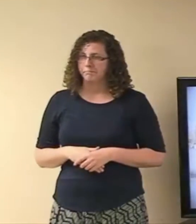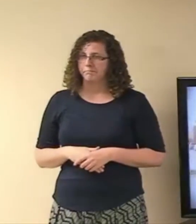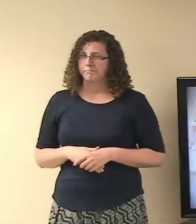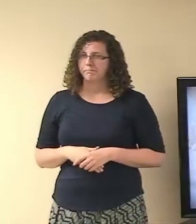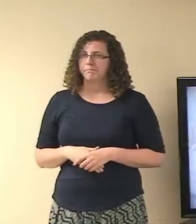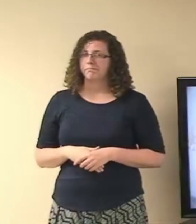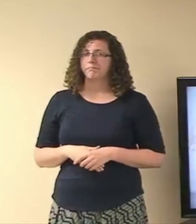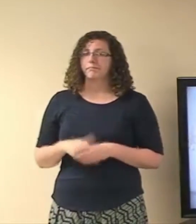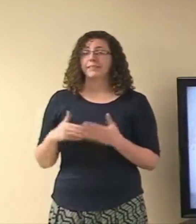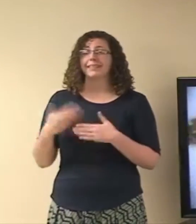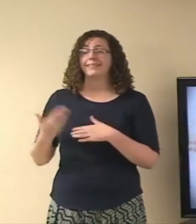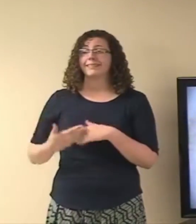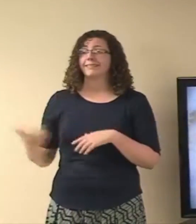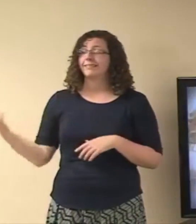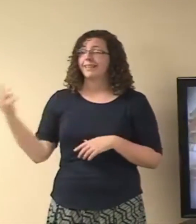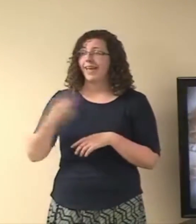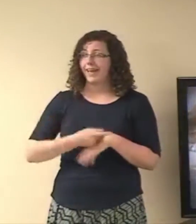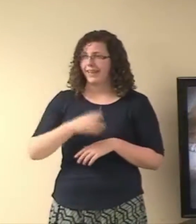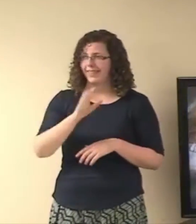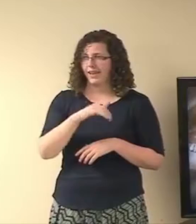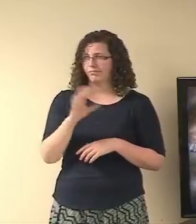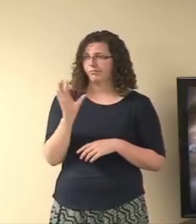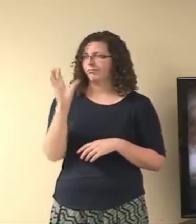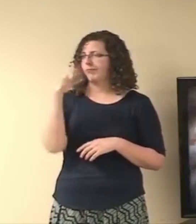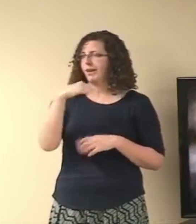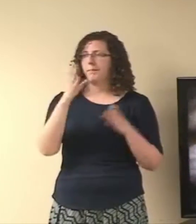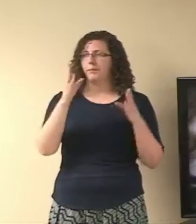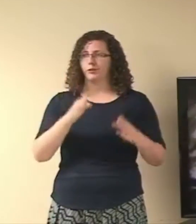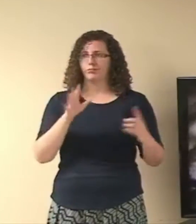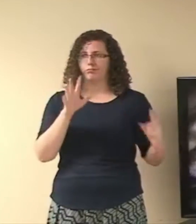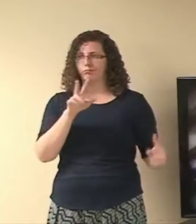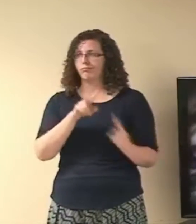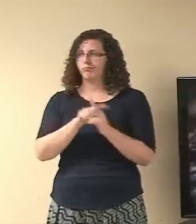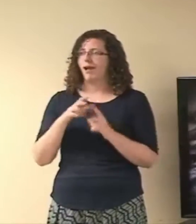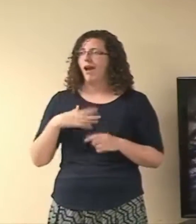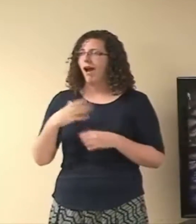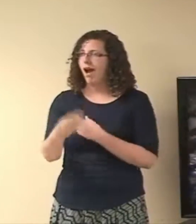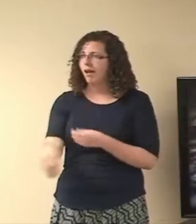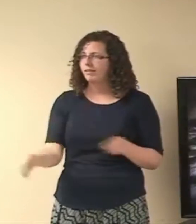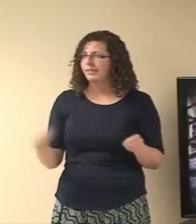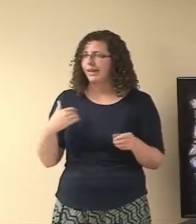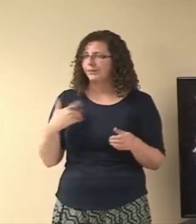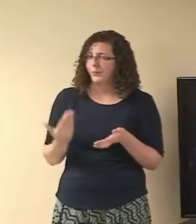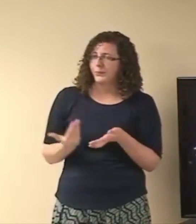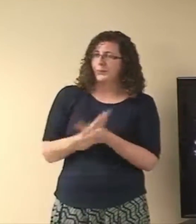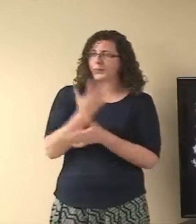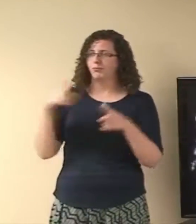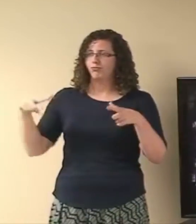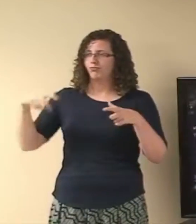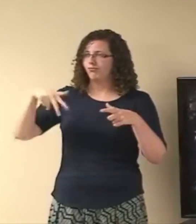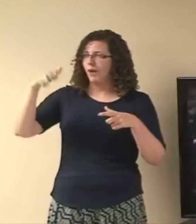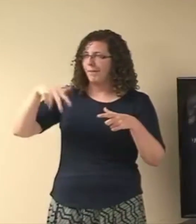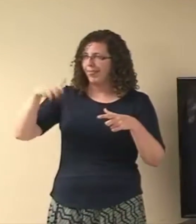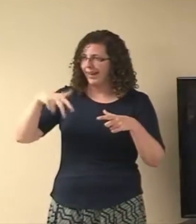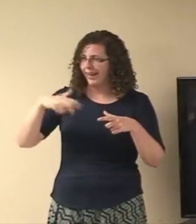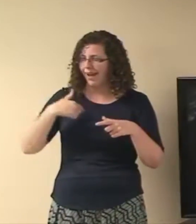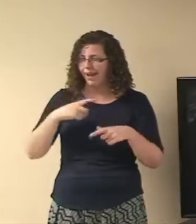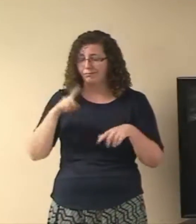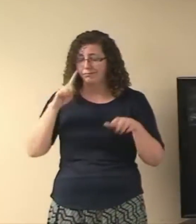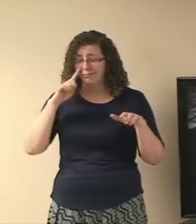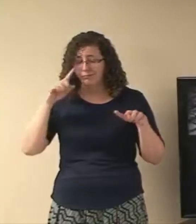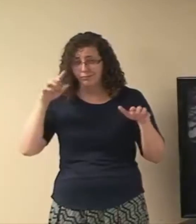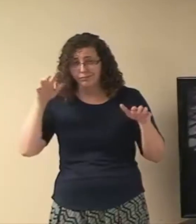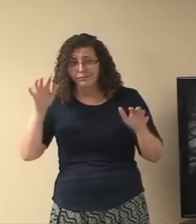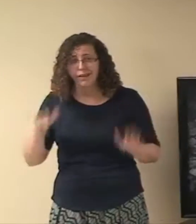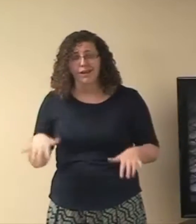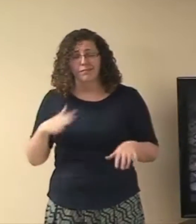Well, the next day, that random person shows up at my office with this brand new trampoline. I couldn't believe it. It